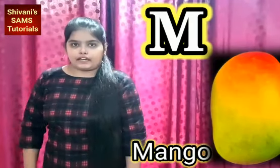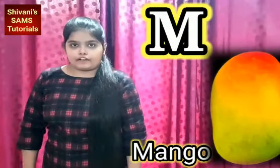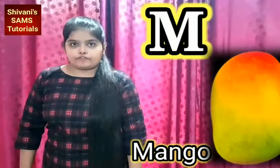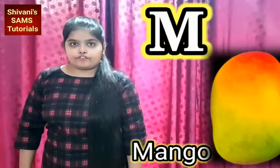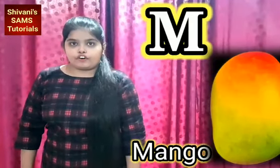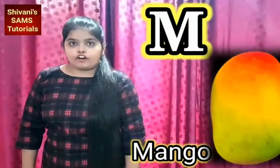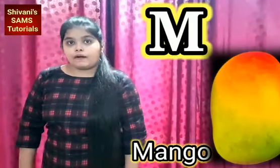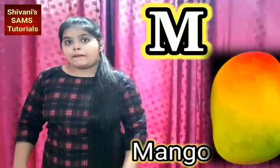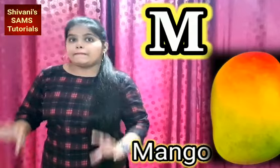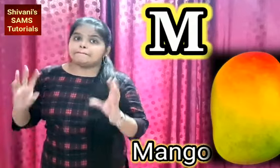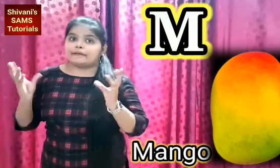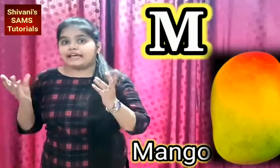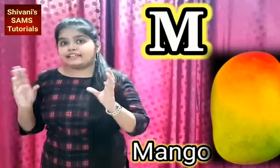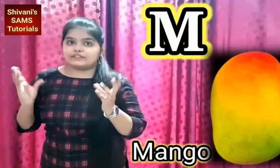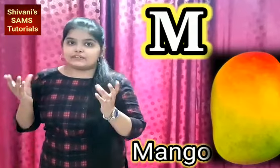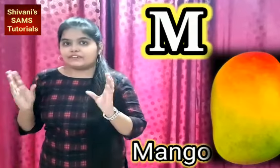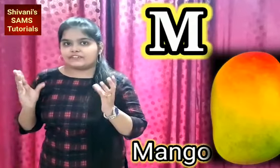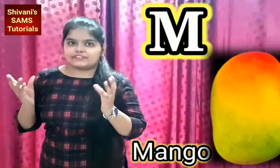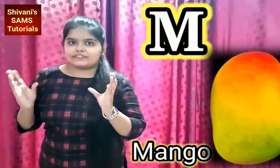M for mango.